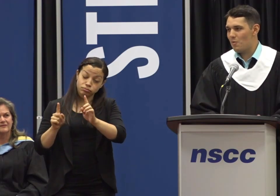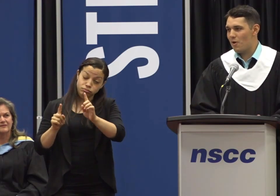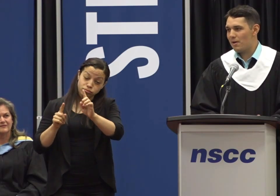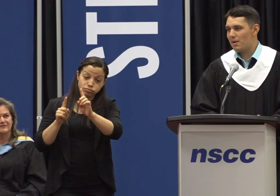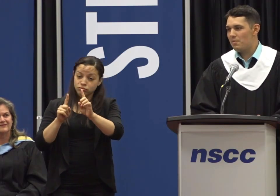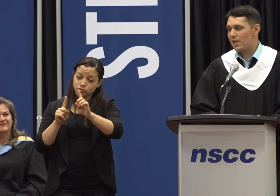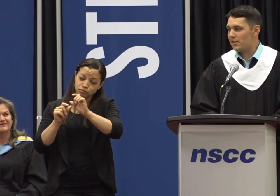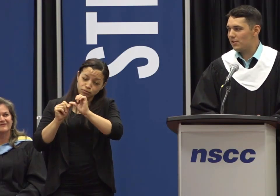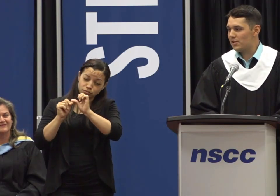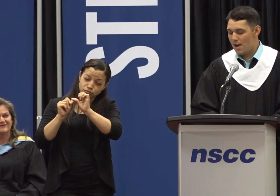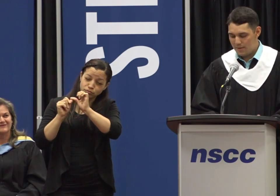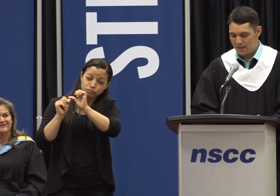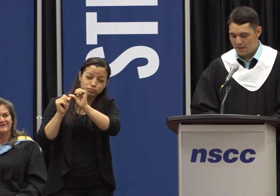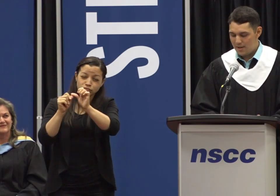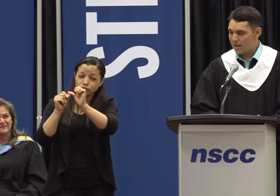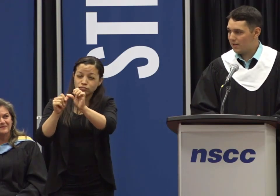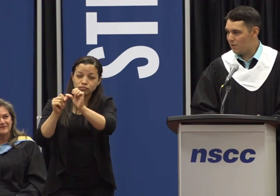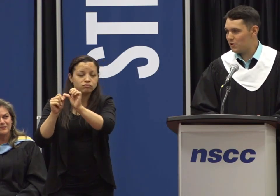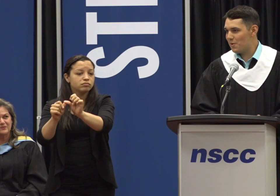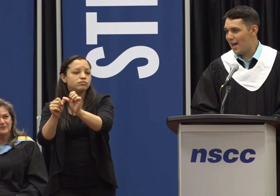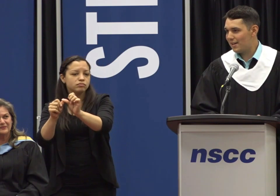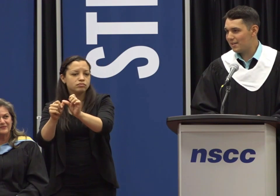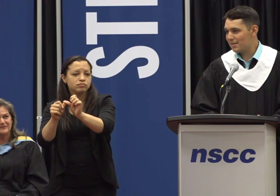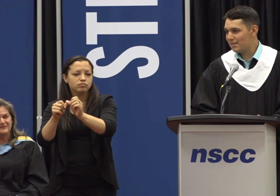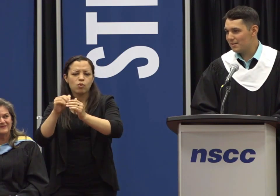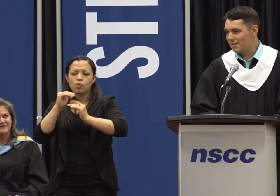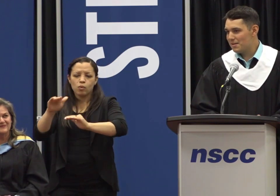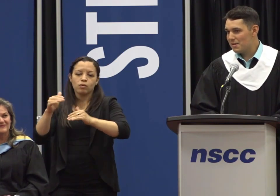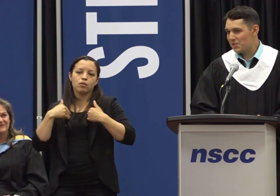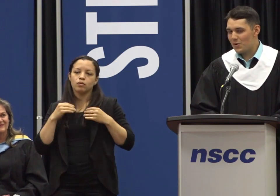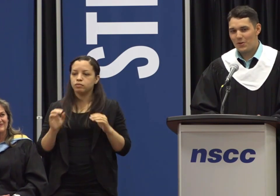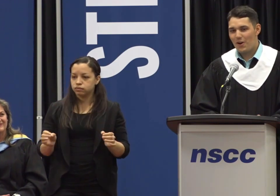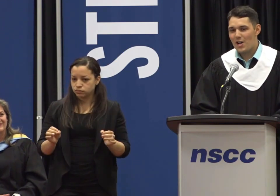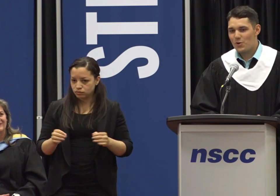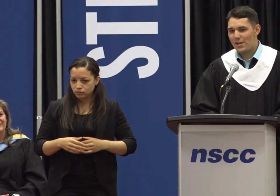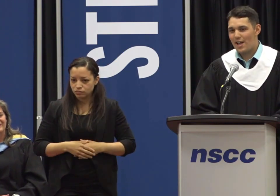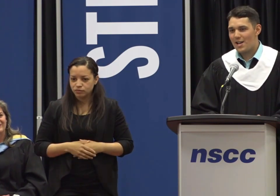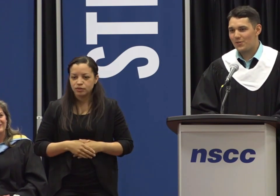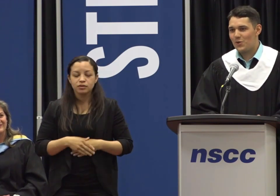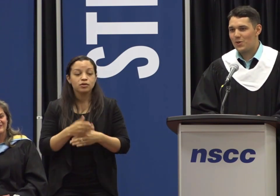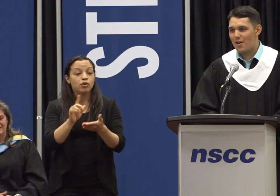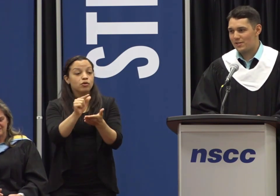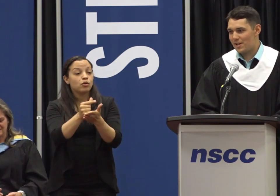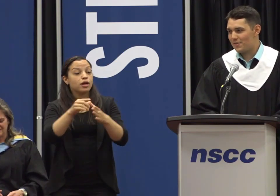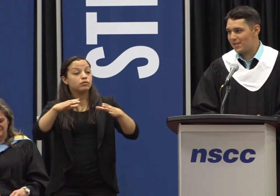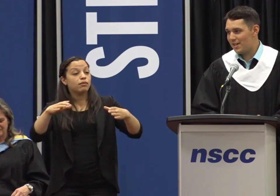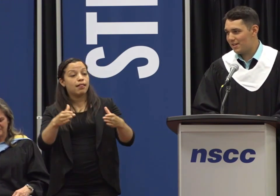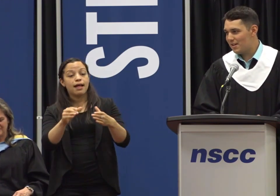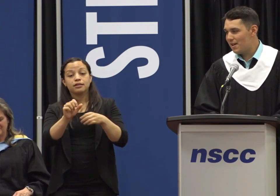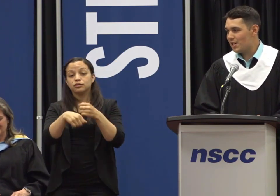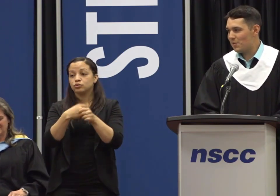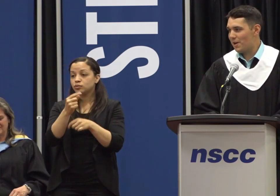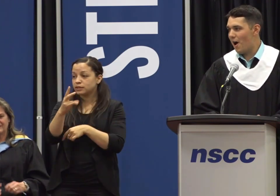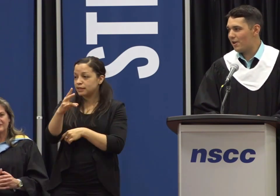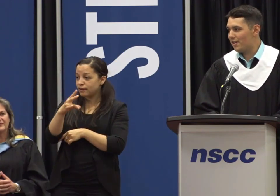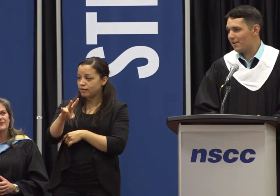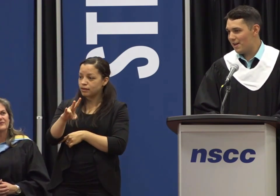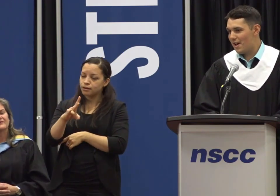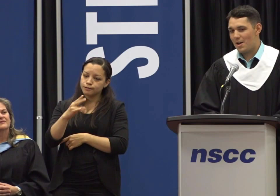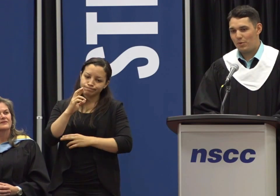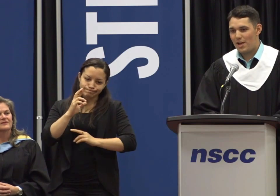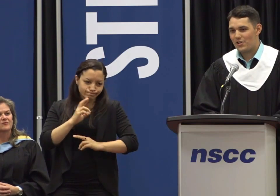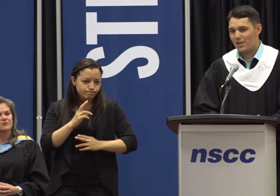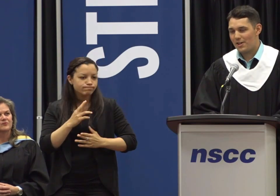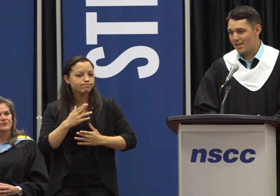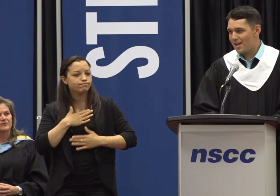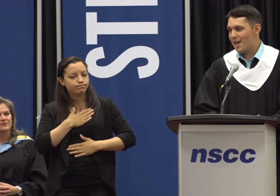and grow more, because there is nothing that can hold you back. So to the graduating class of 2017, it's been an honor,